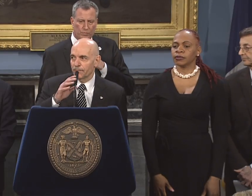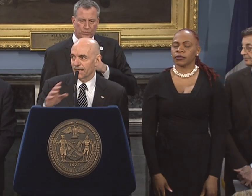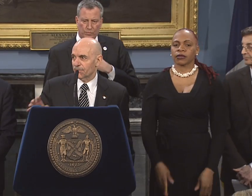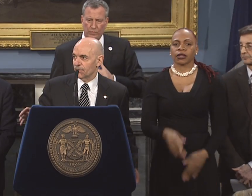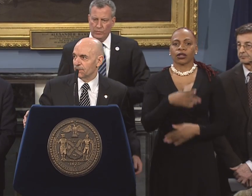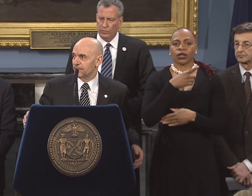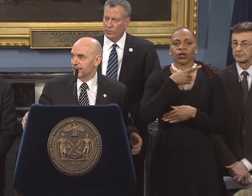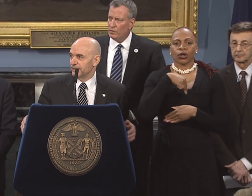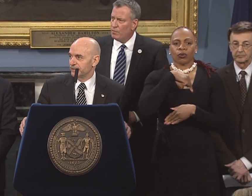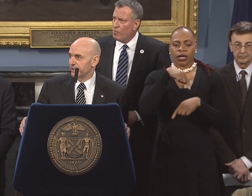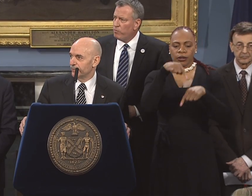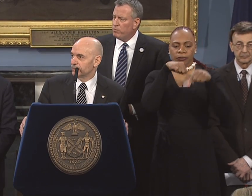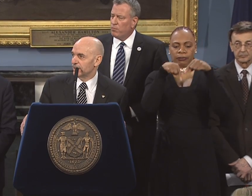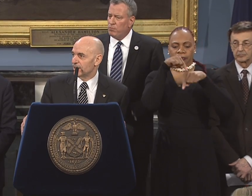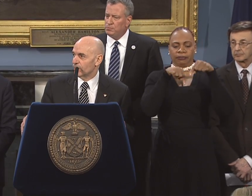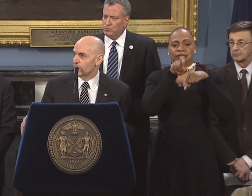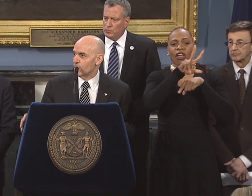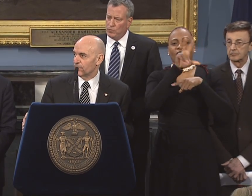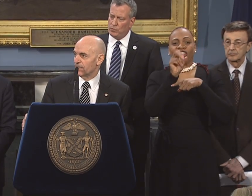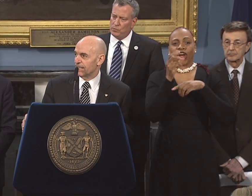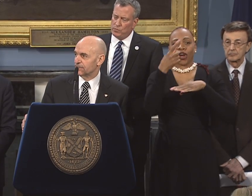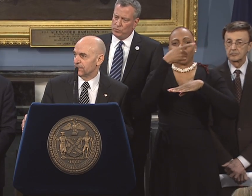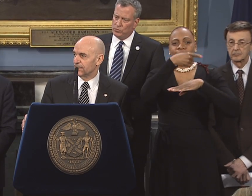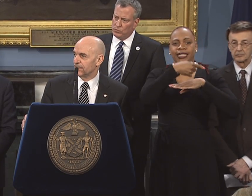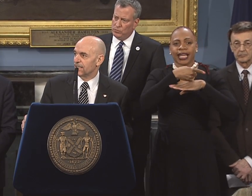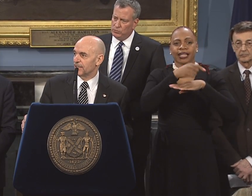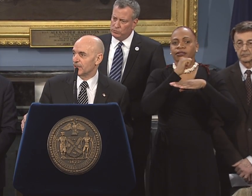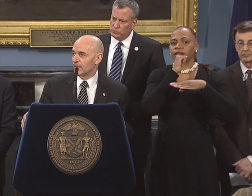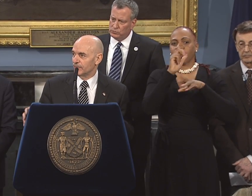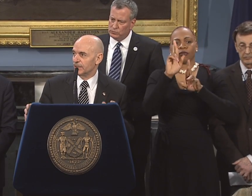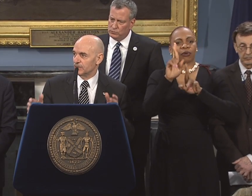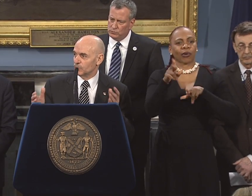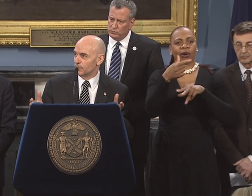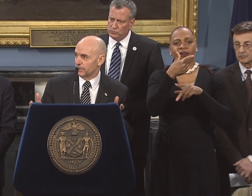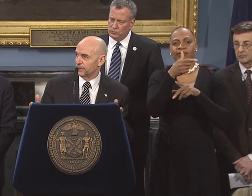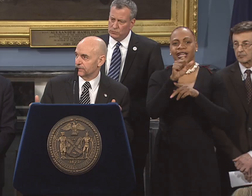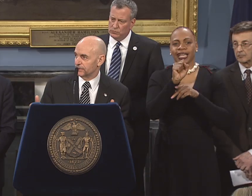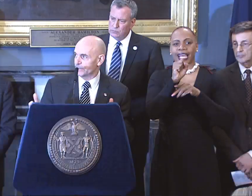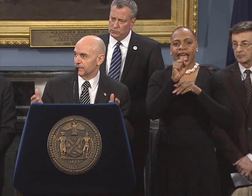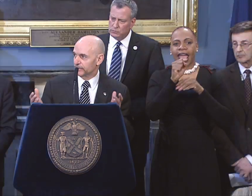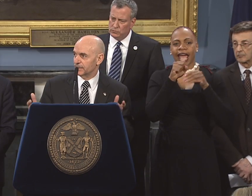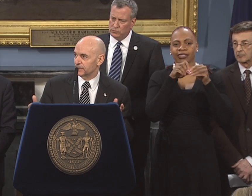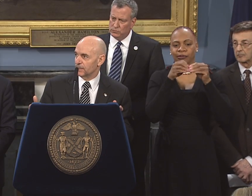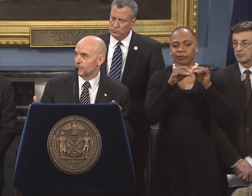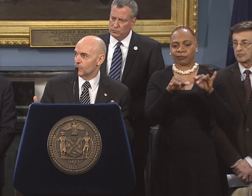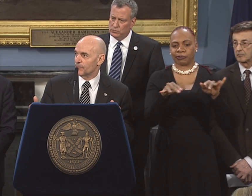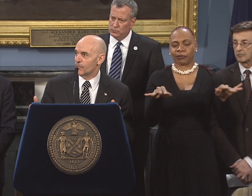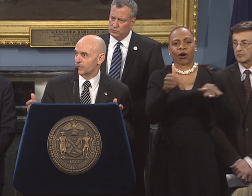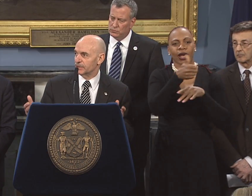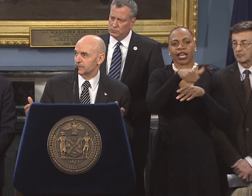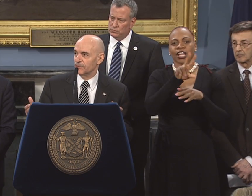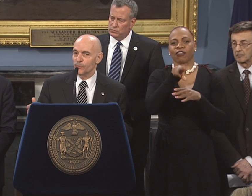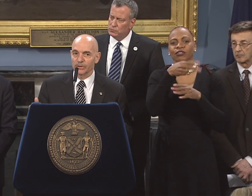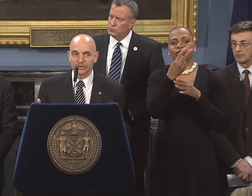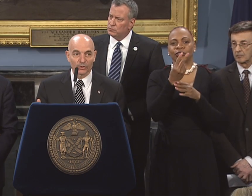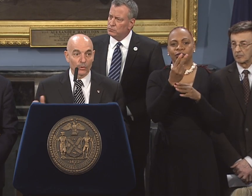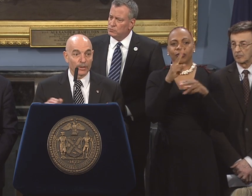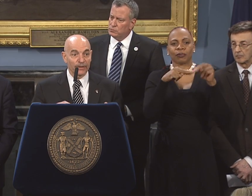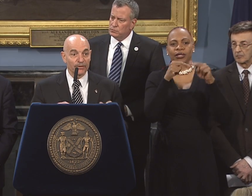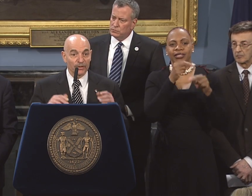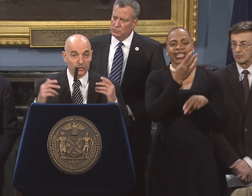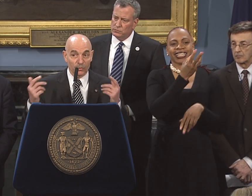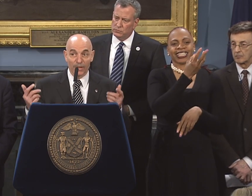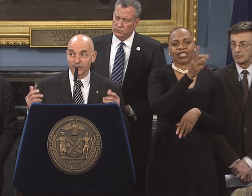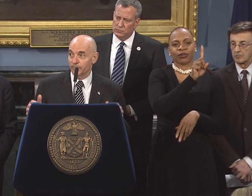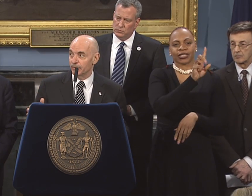We went back 30 days, and there was not a report of a gas leak in any of the 2 buildings, 1644 and 1646, or